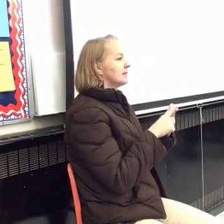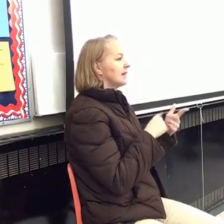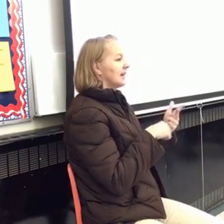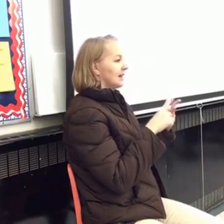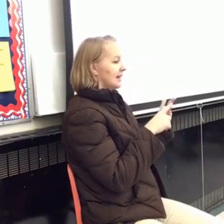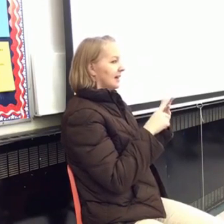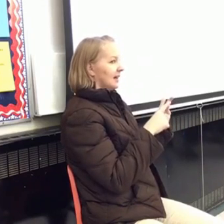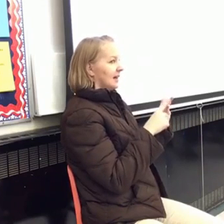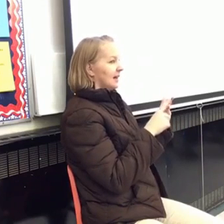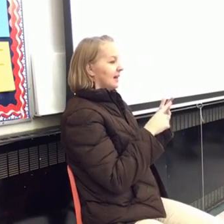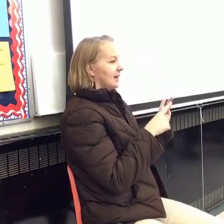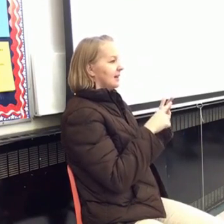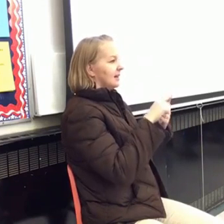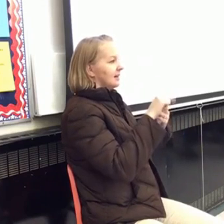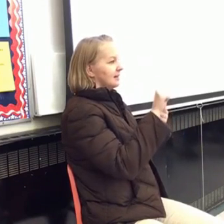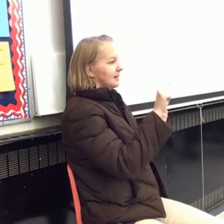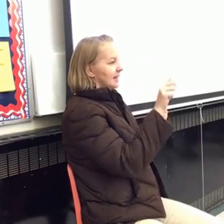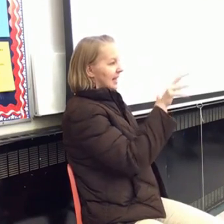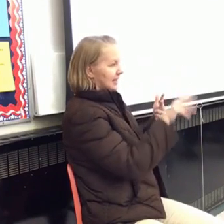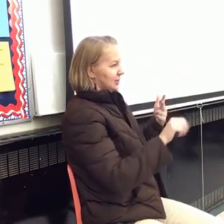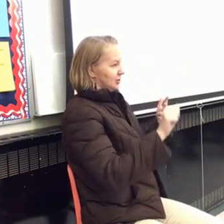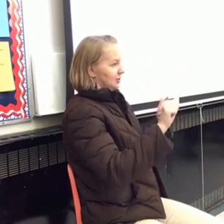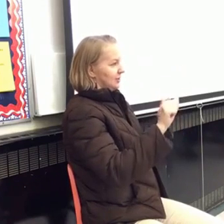And you need to know the Asians.